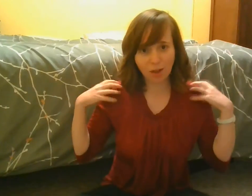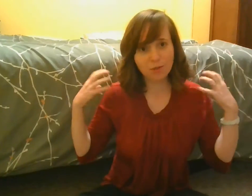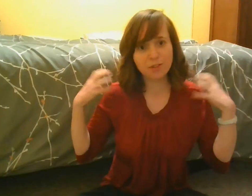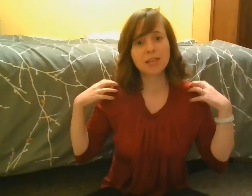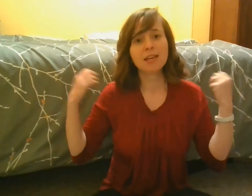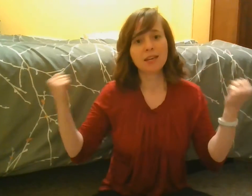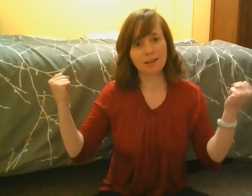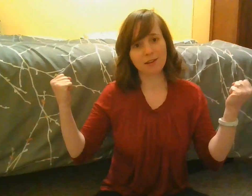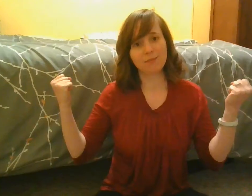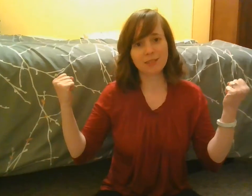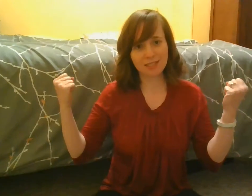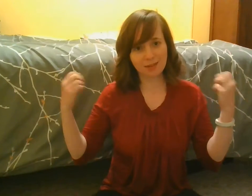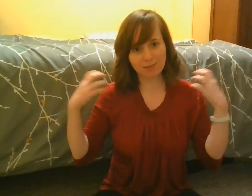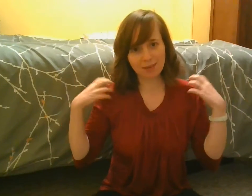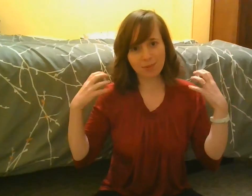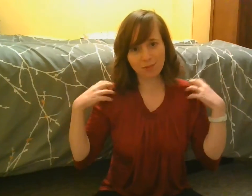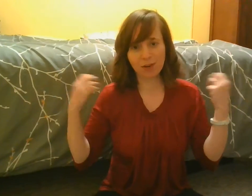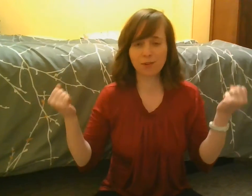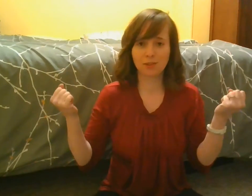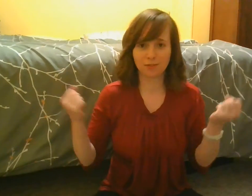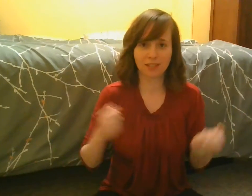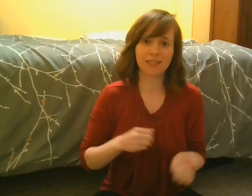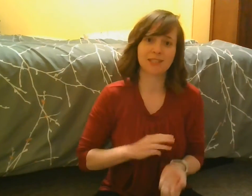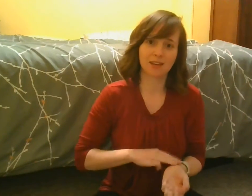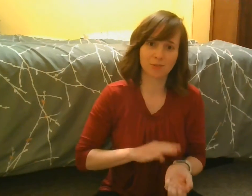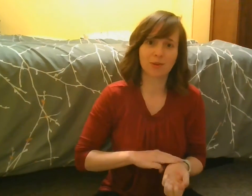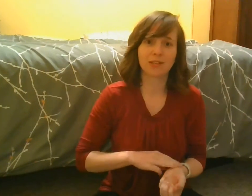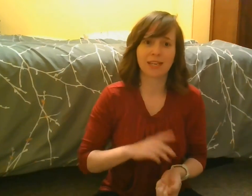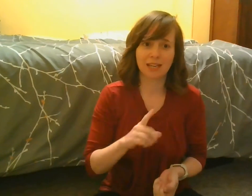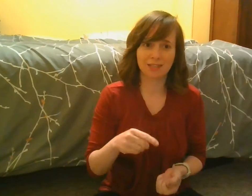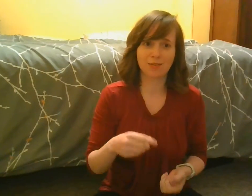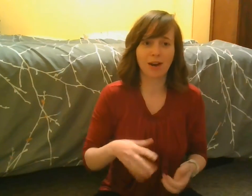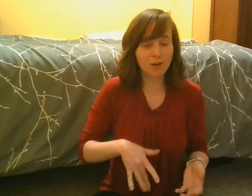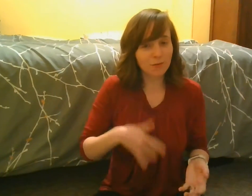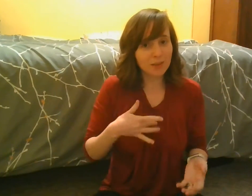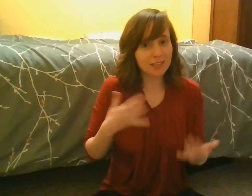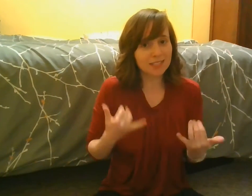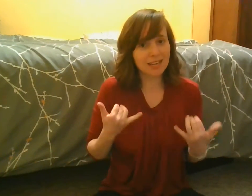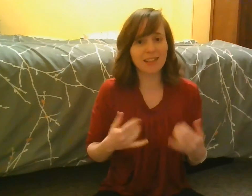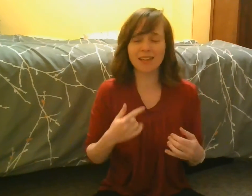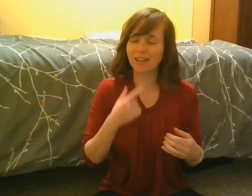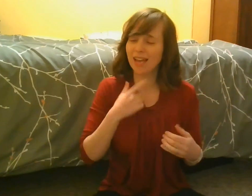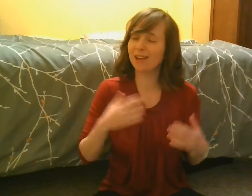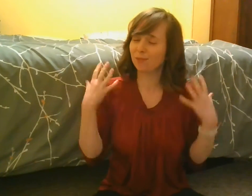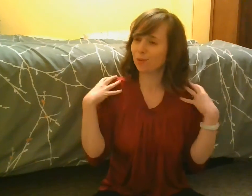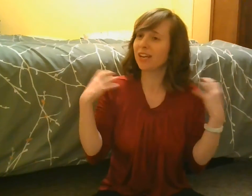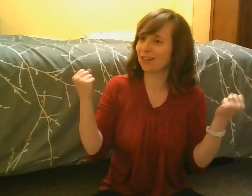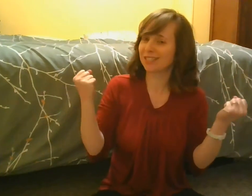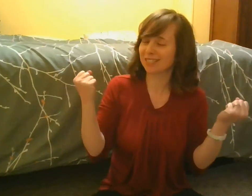health. The same thing for health. If like a doctor were to like ask you, how are you feeling today? Like, I feel pretty healthy.